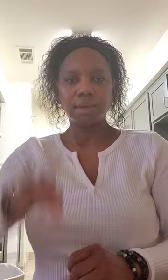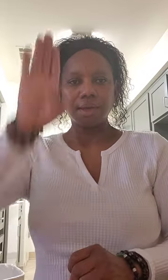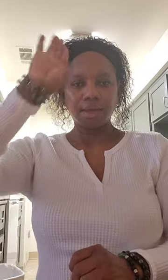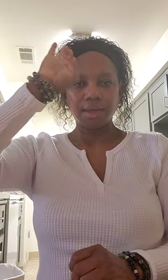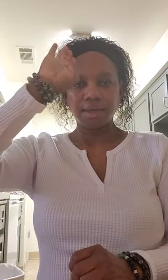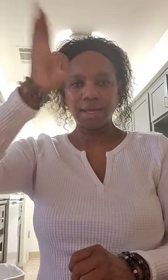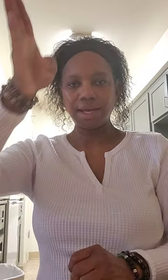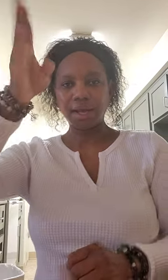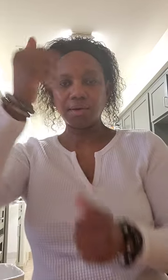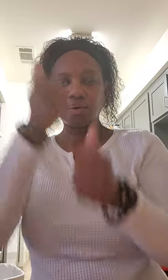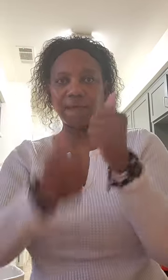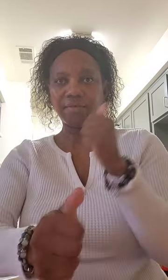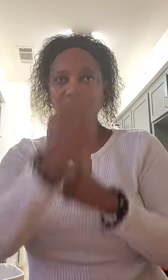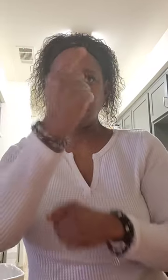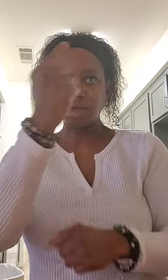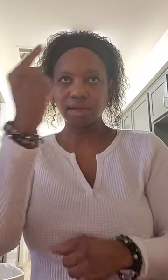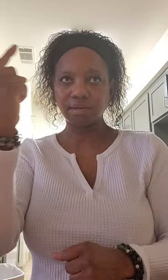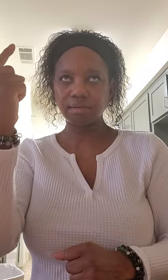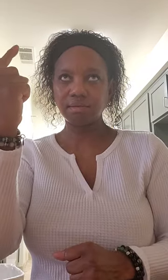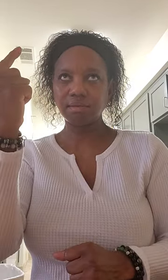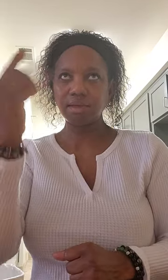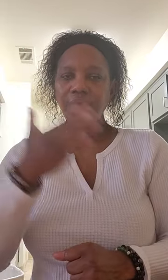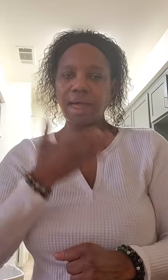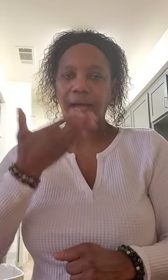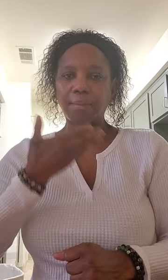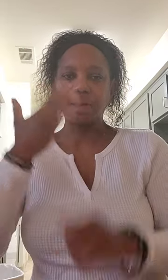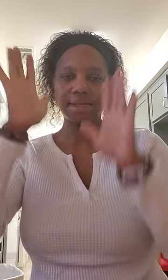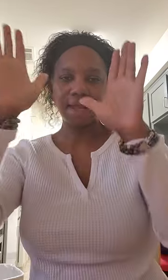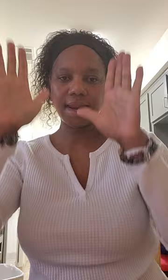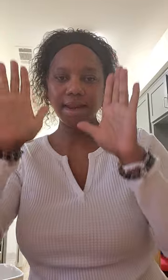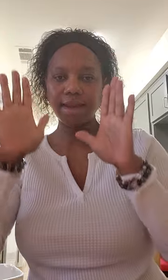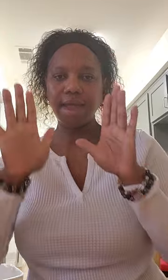hello everyone happy Sunday